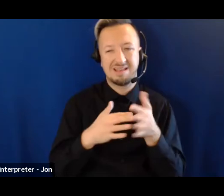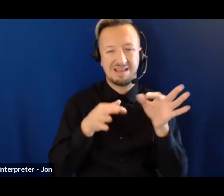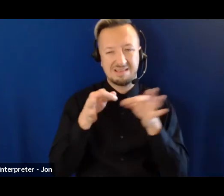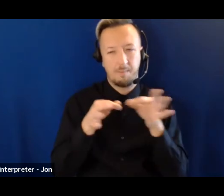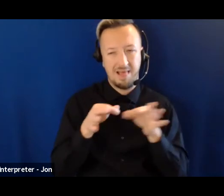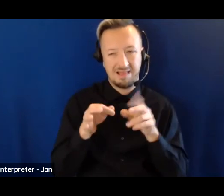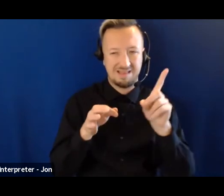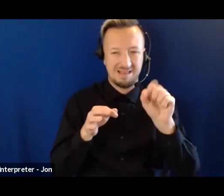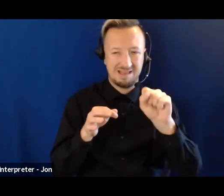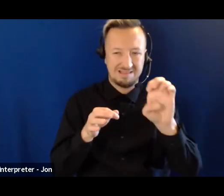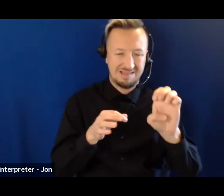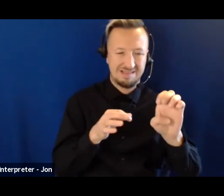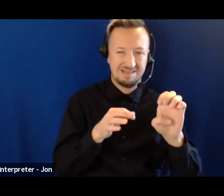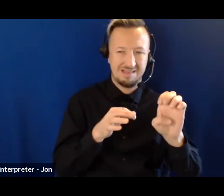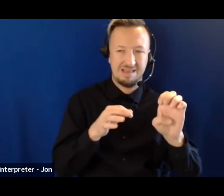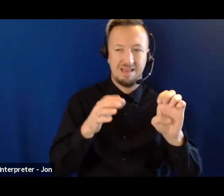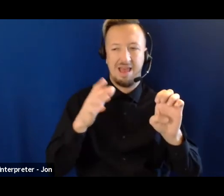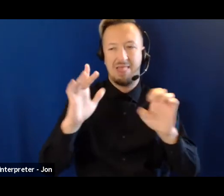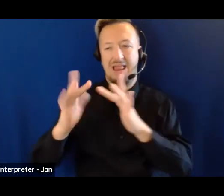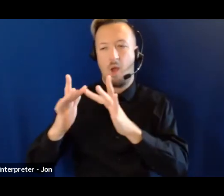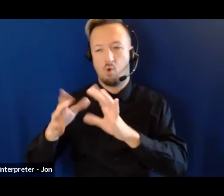the network and signing this bill?